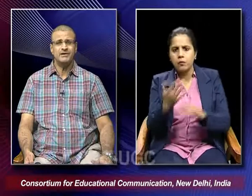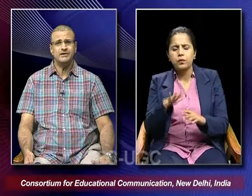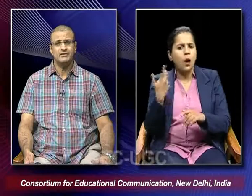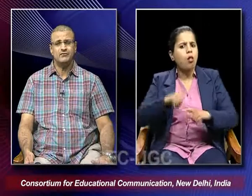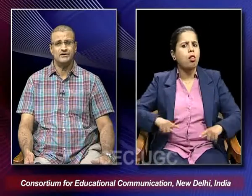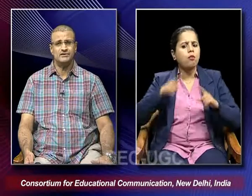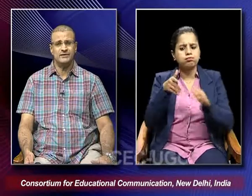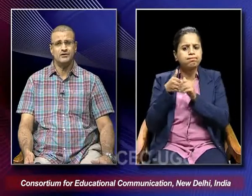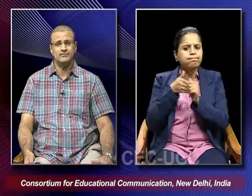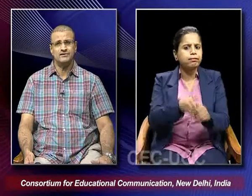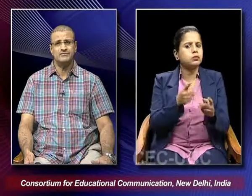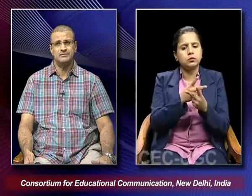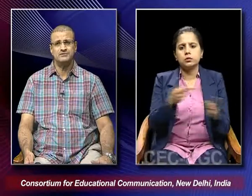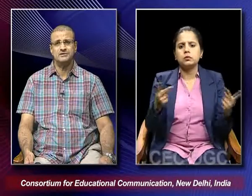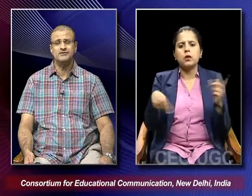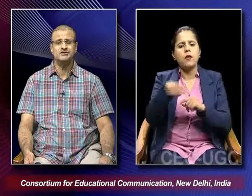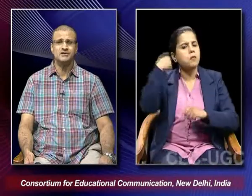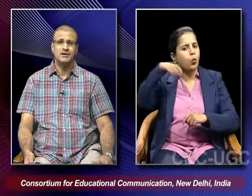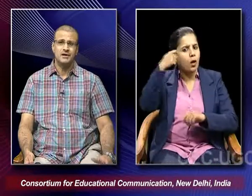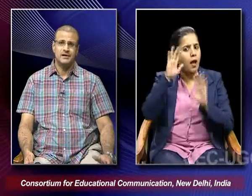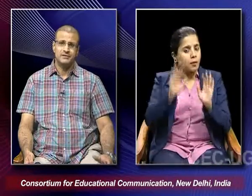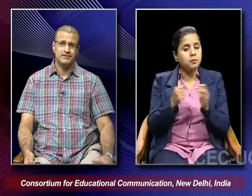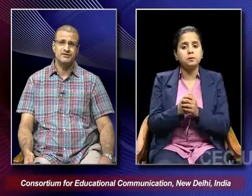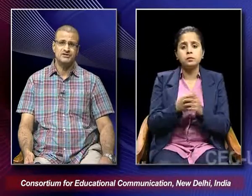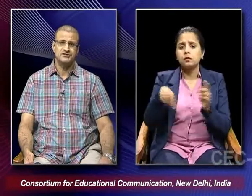led. Many of the other films in which